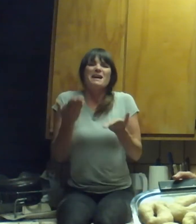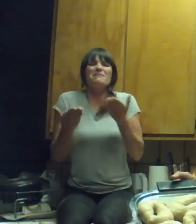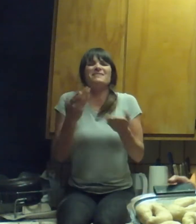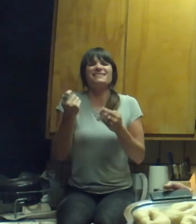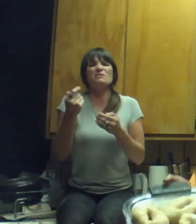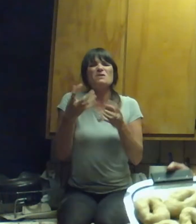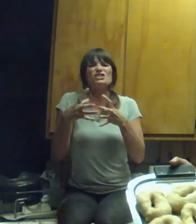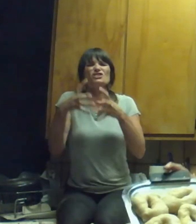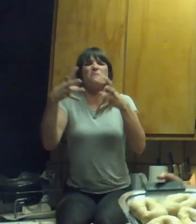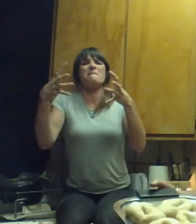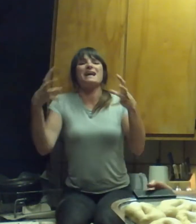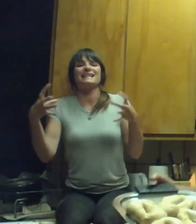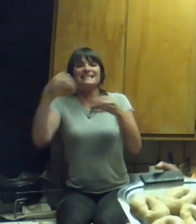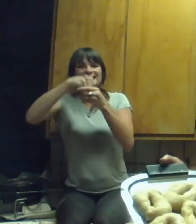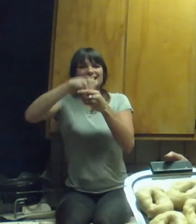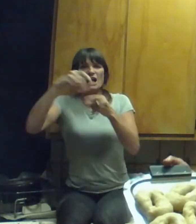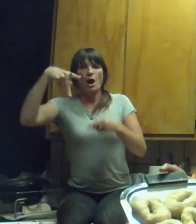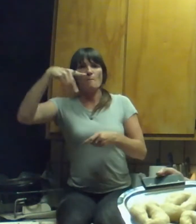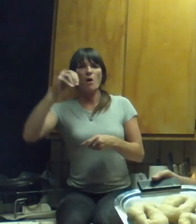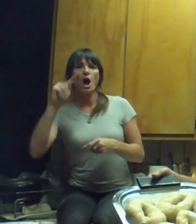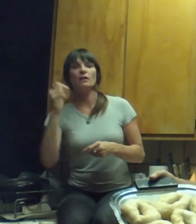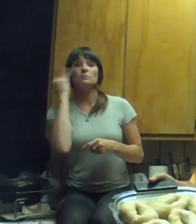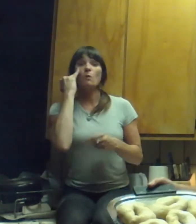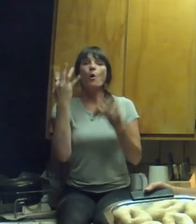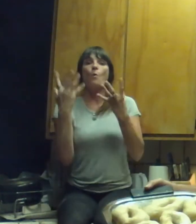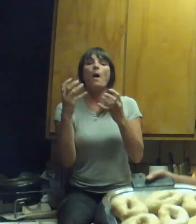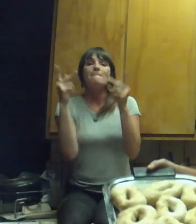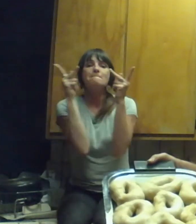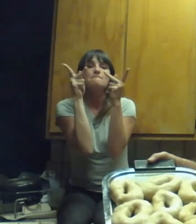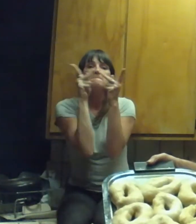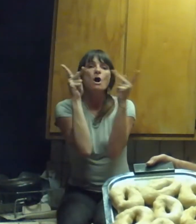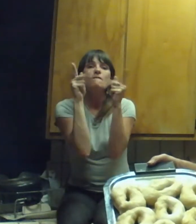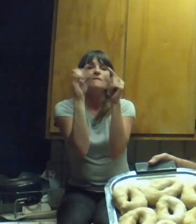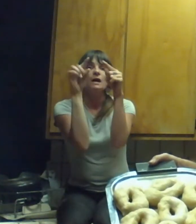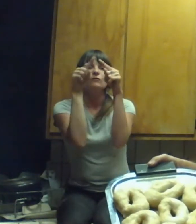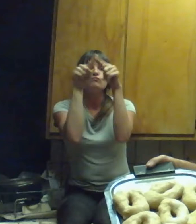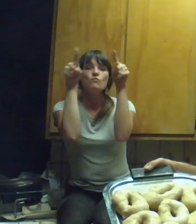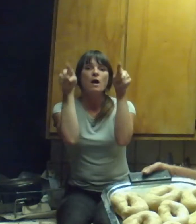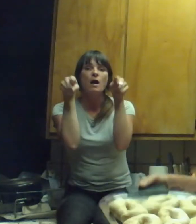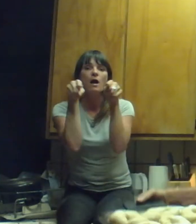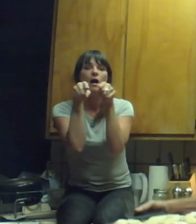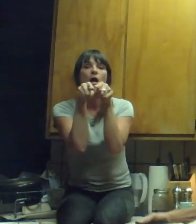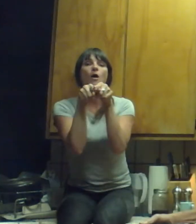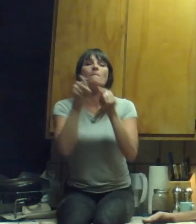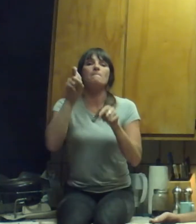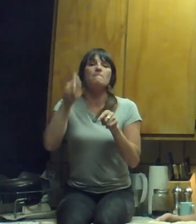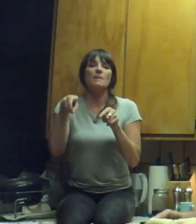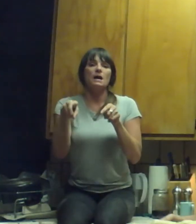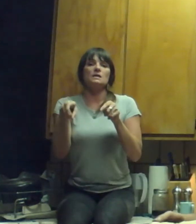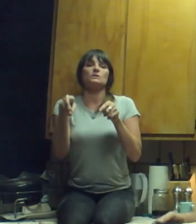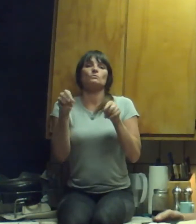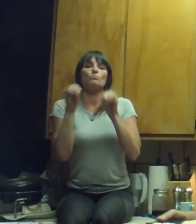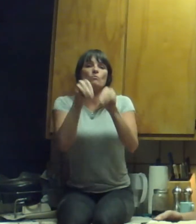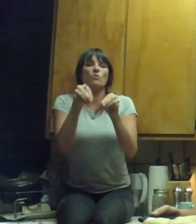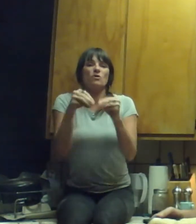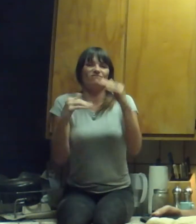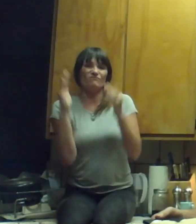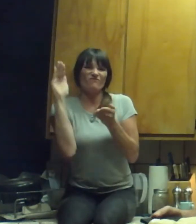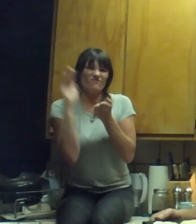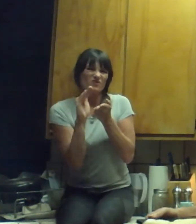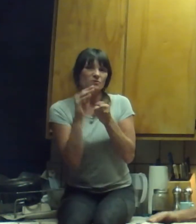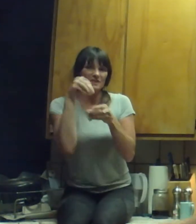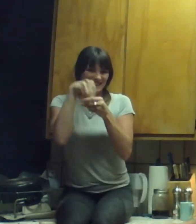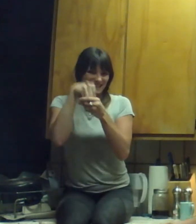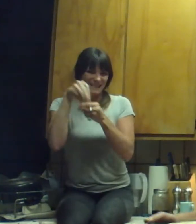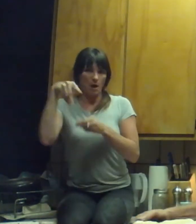time. If you want to keep them round and give them space to expand, you can see how much bigger they are. because of the warm water caused them to